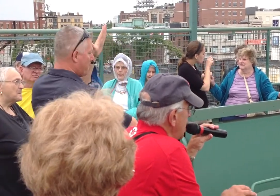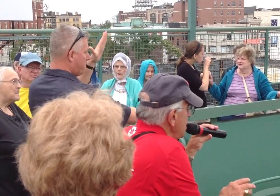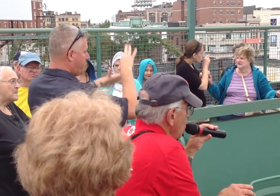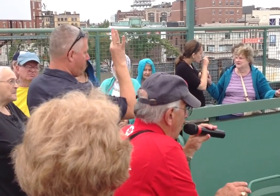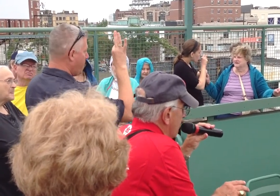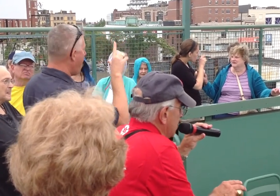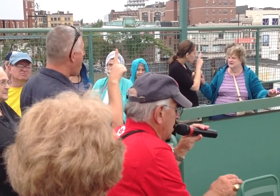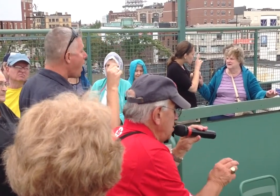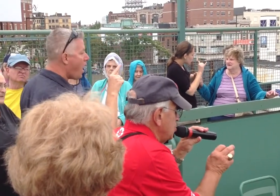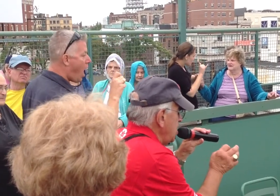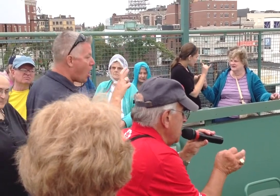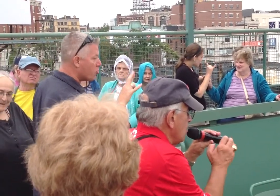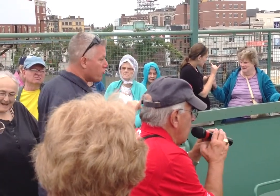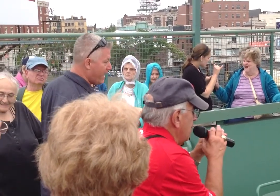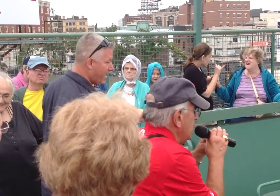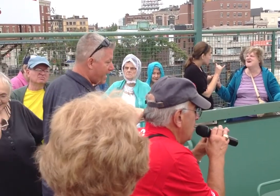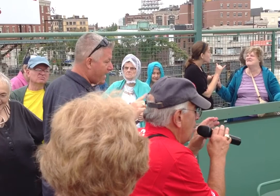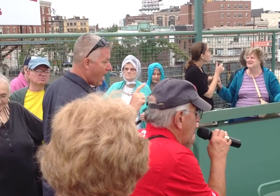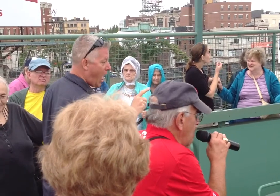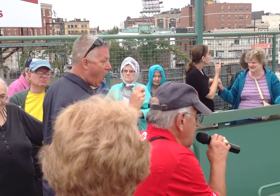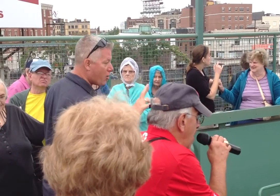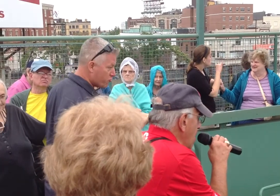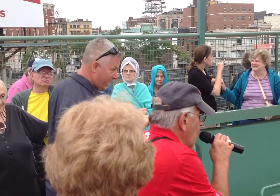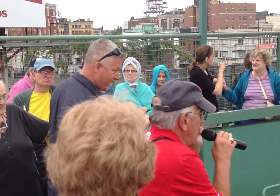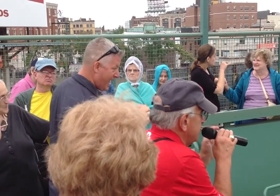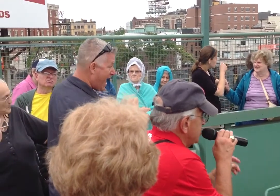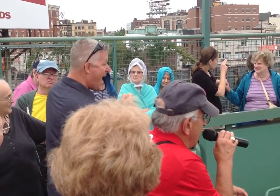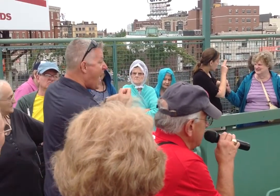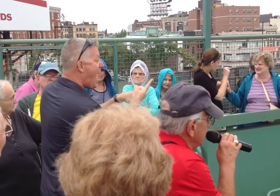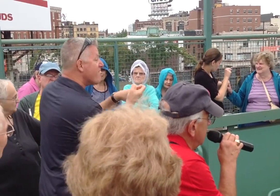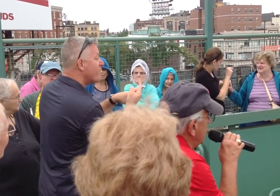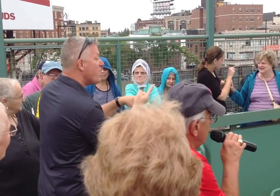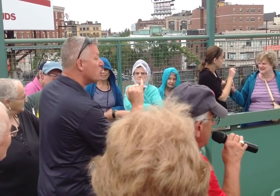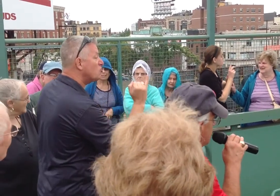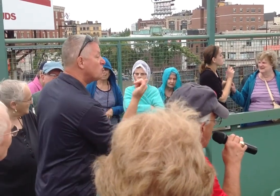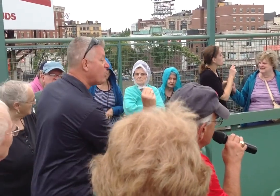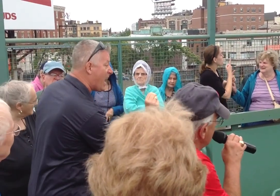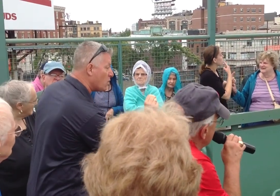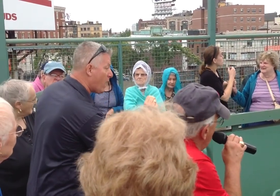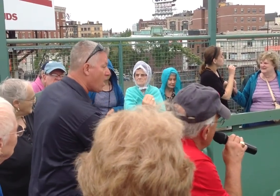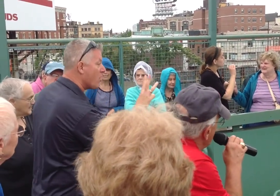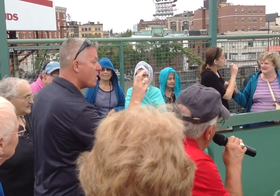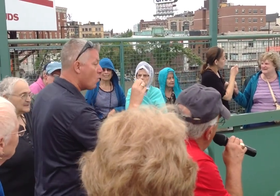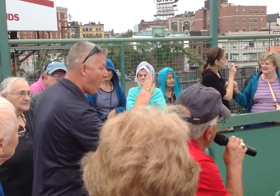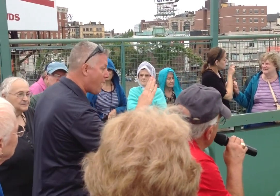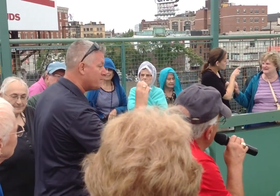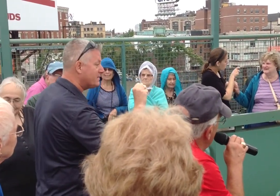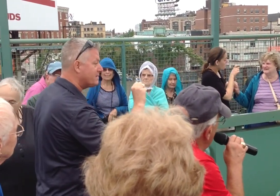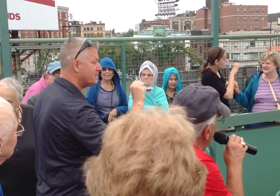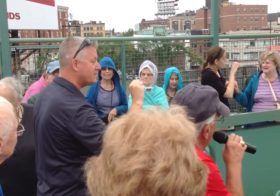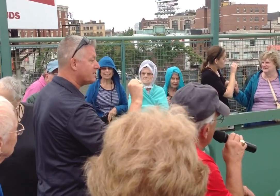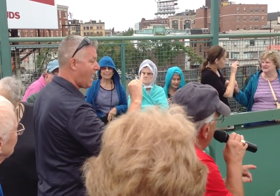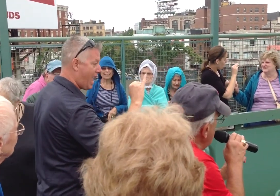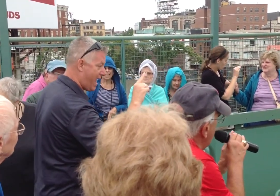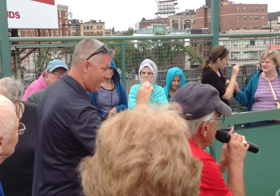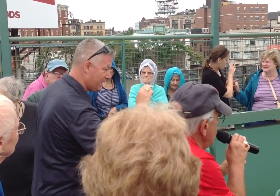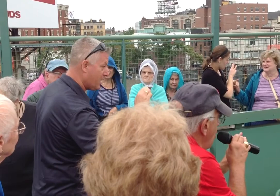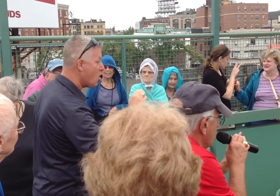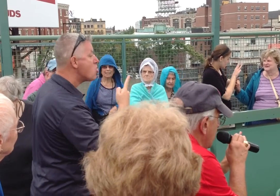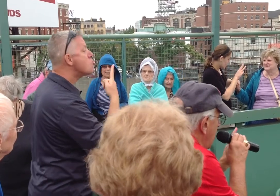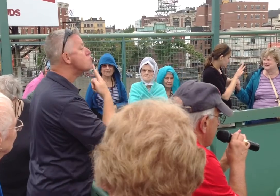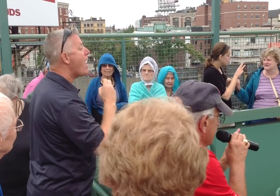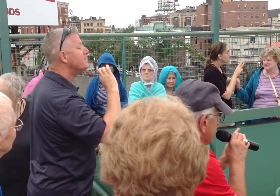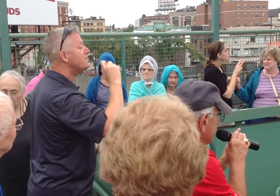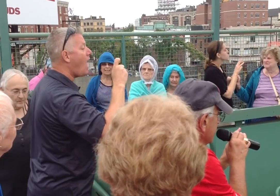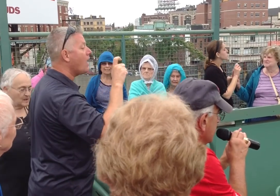in January, each January, on our website, redsox.com, we put a